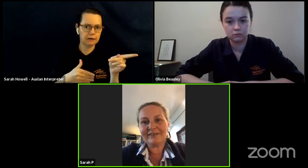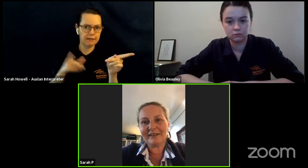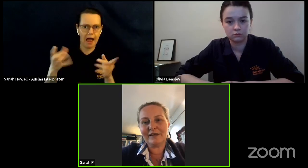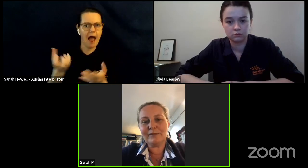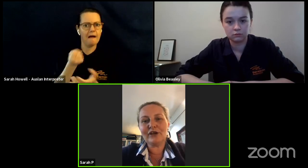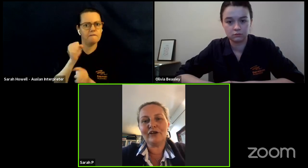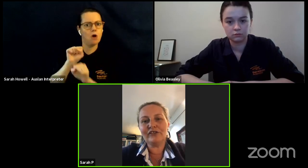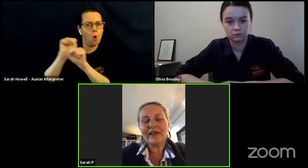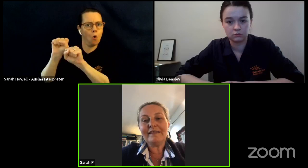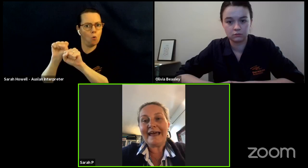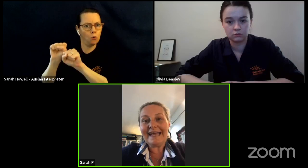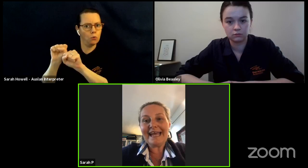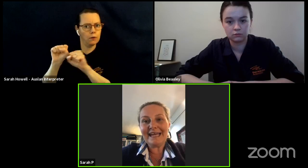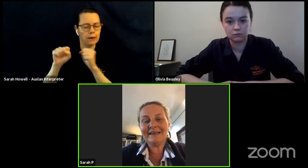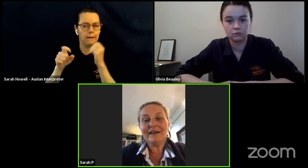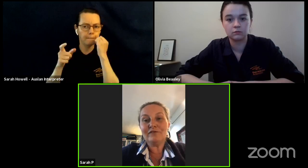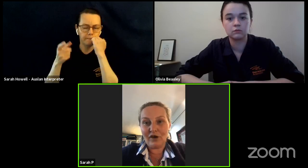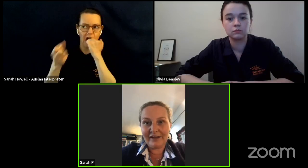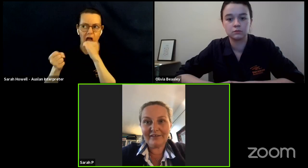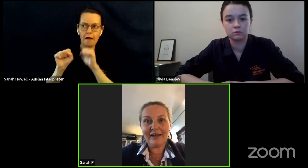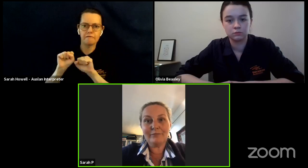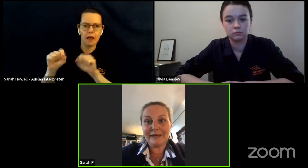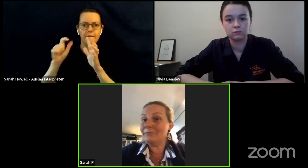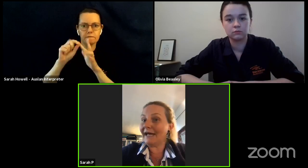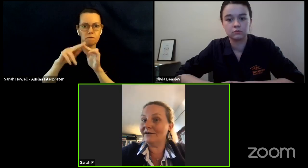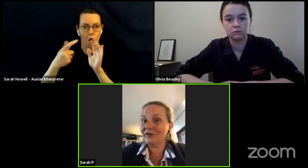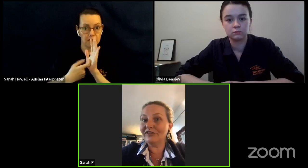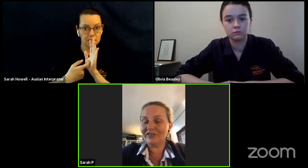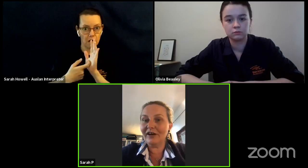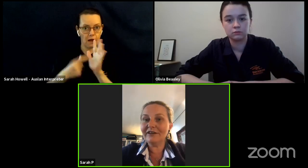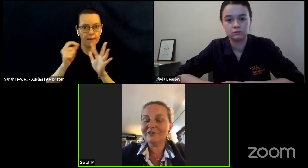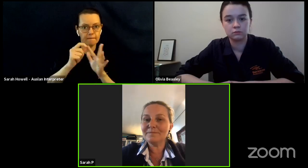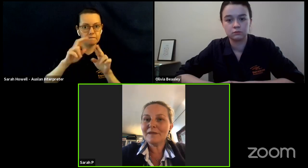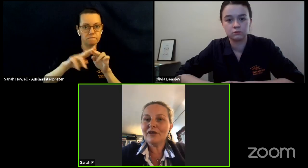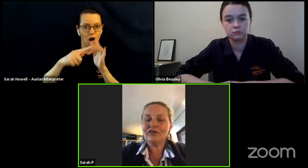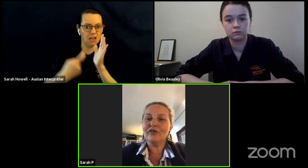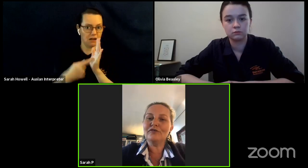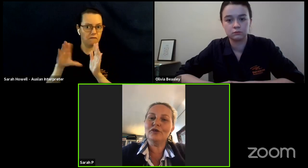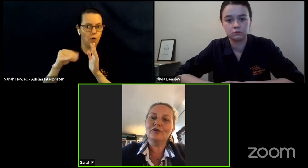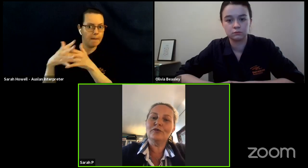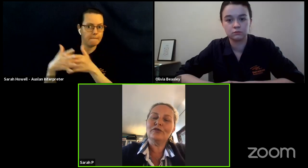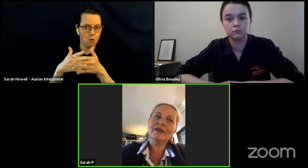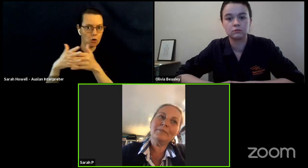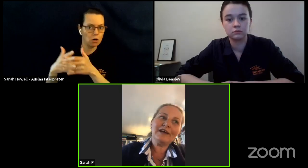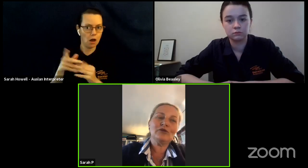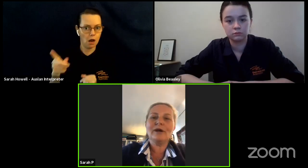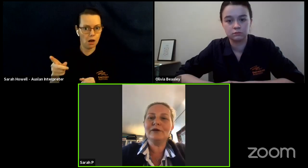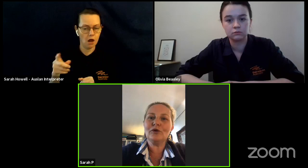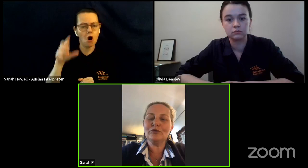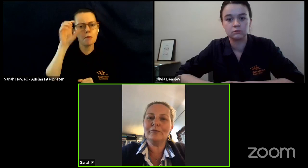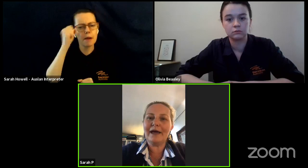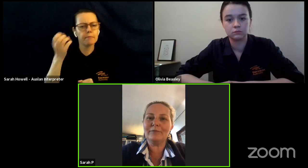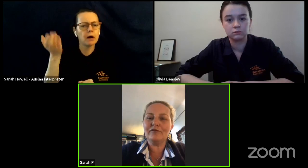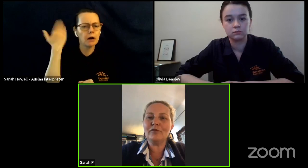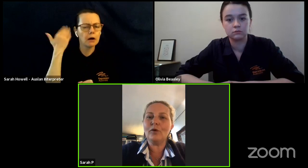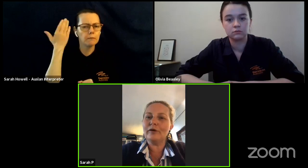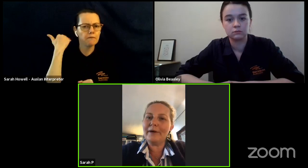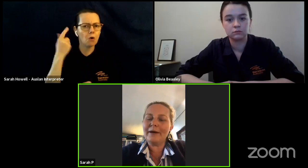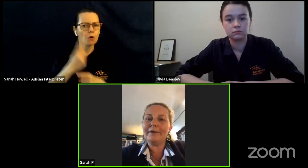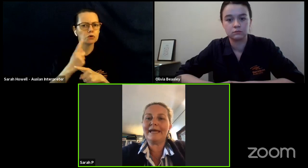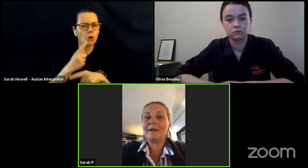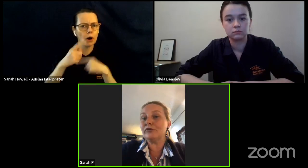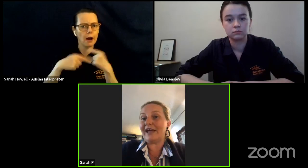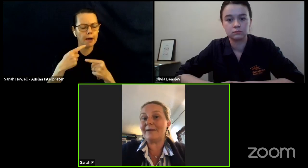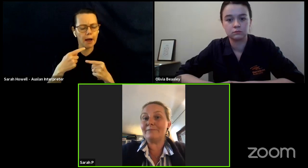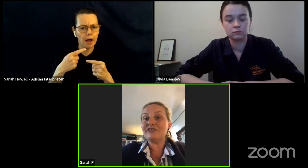AstraZeneca vaccine because they had Pfizer being made on site. So if you think back to where we talked about before